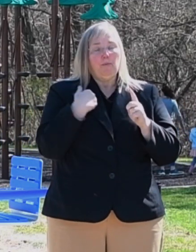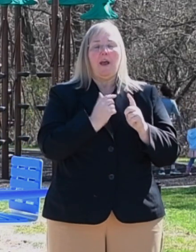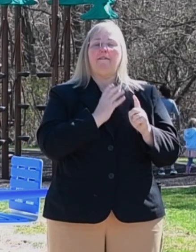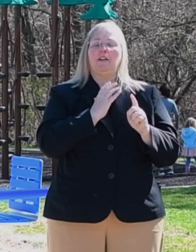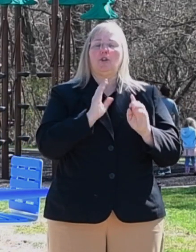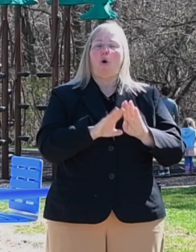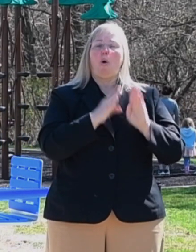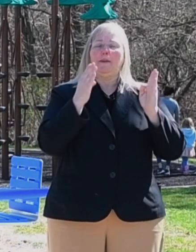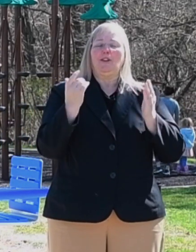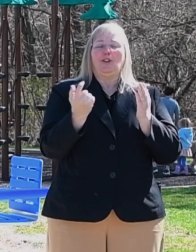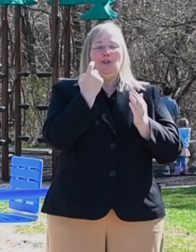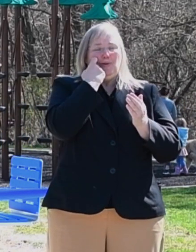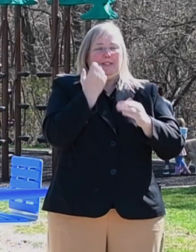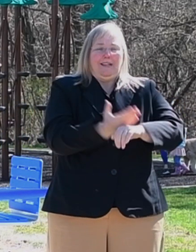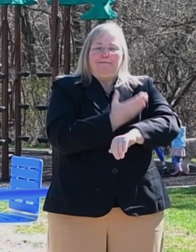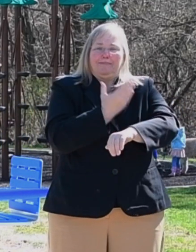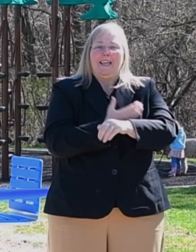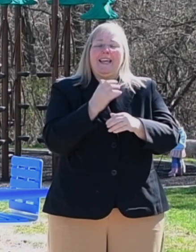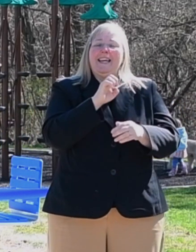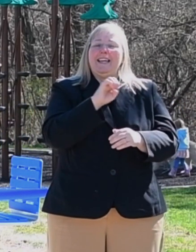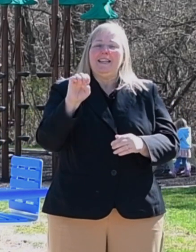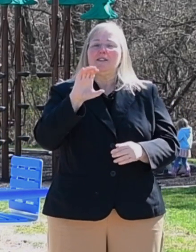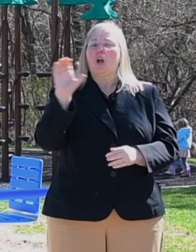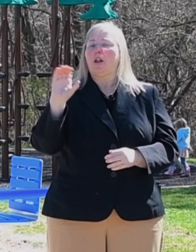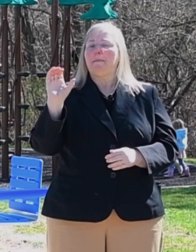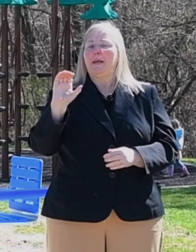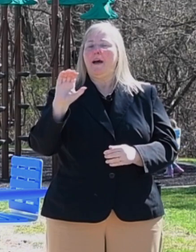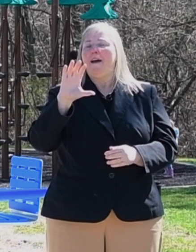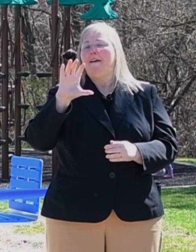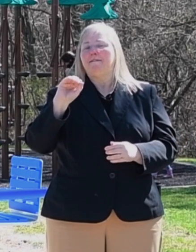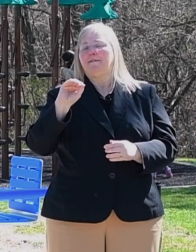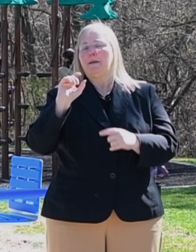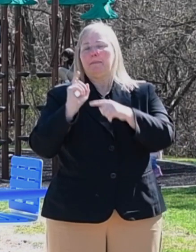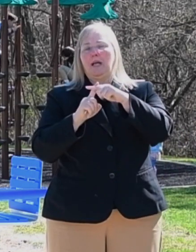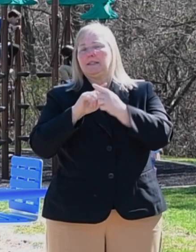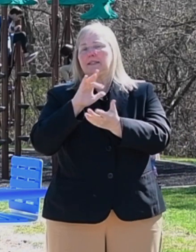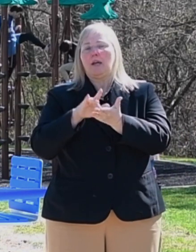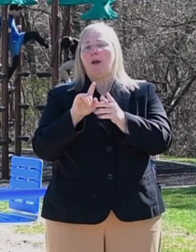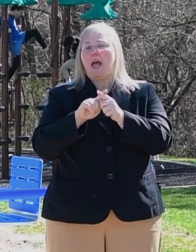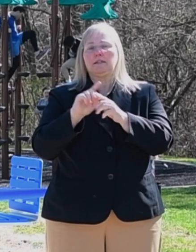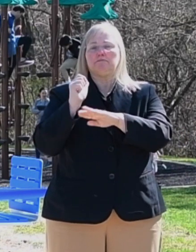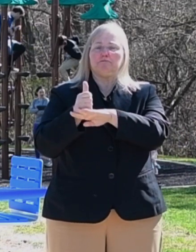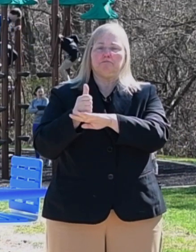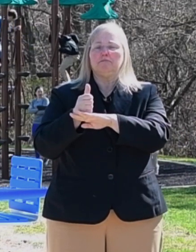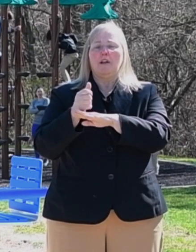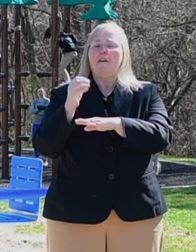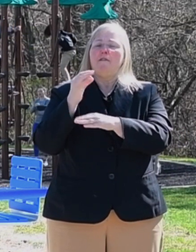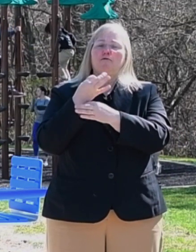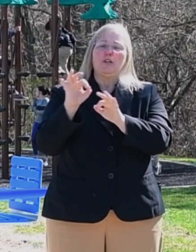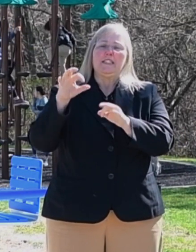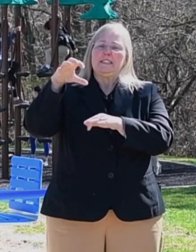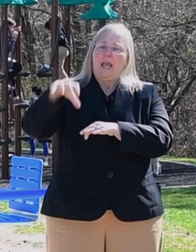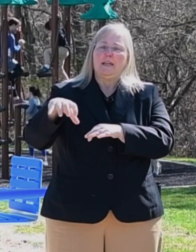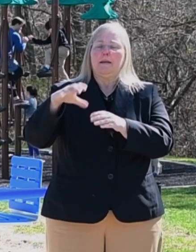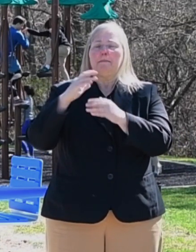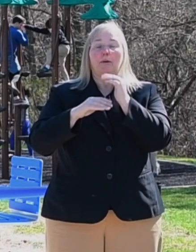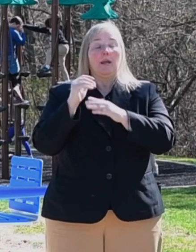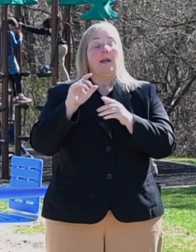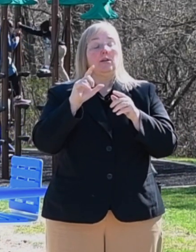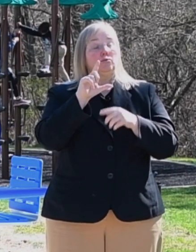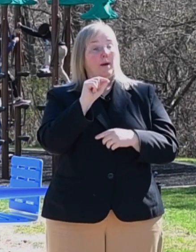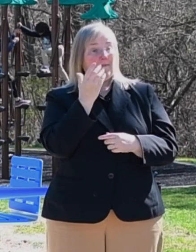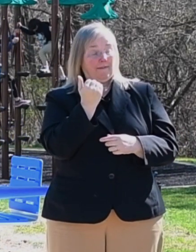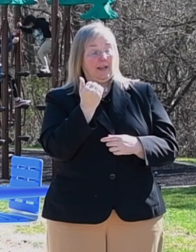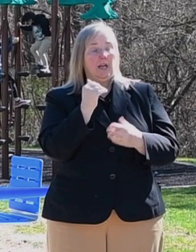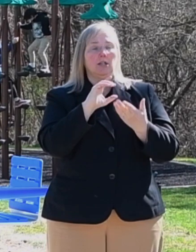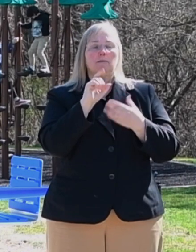newly renovated East Columbia 50-plus Center as a freestanding building. In 2015, the Department of